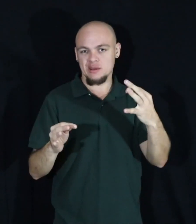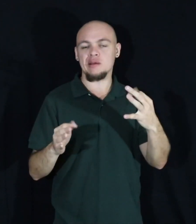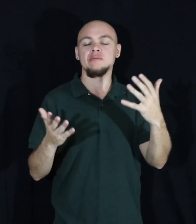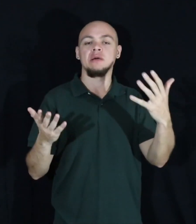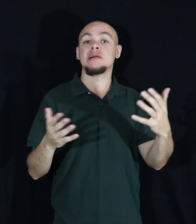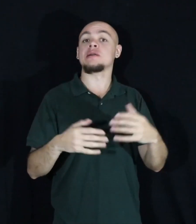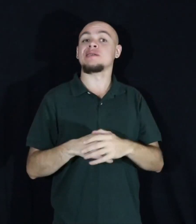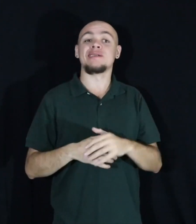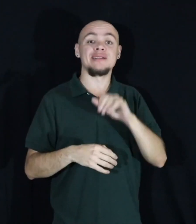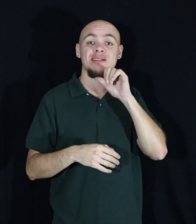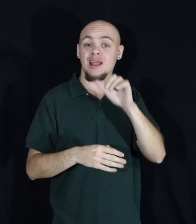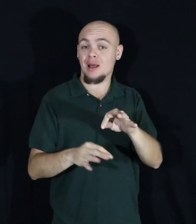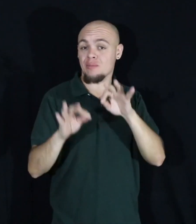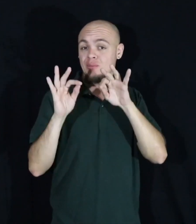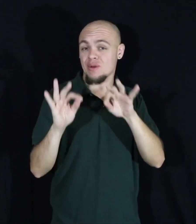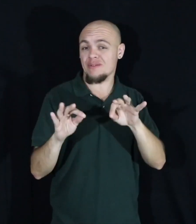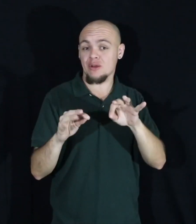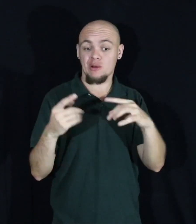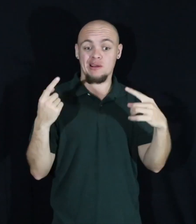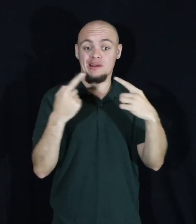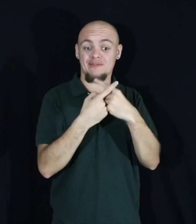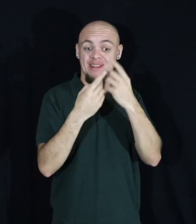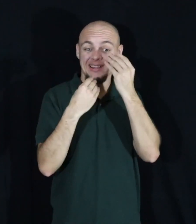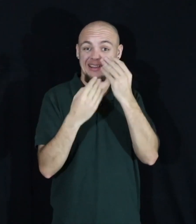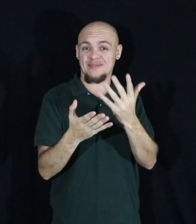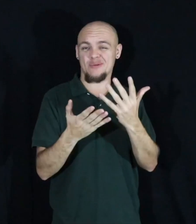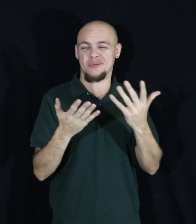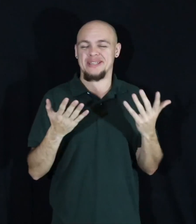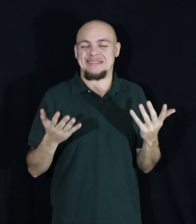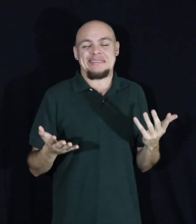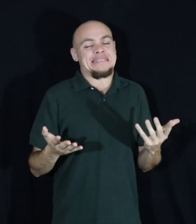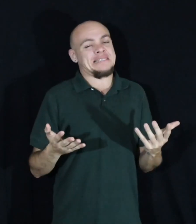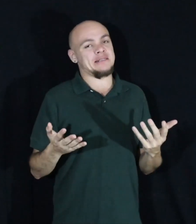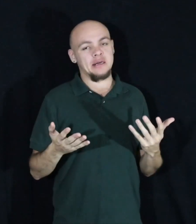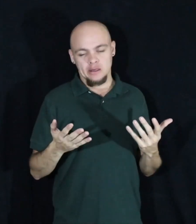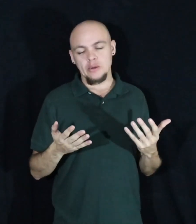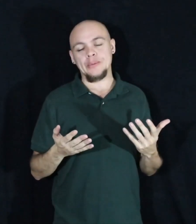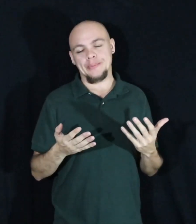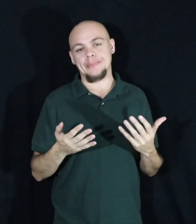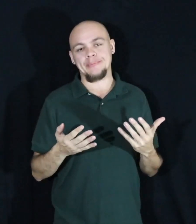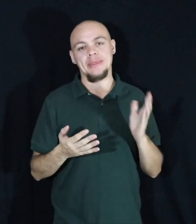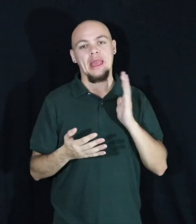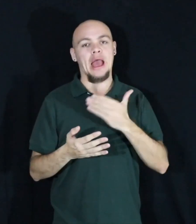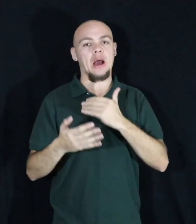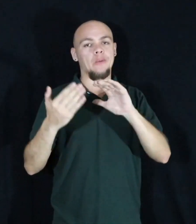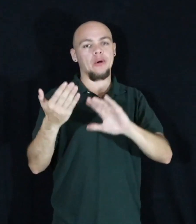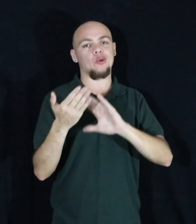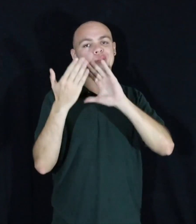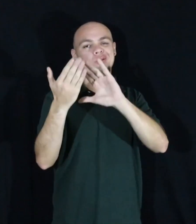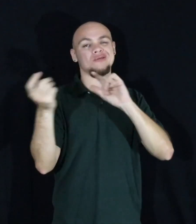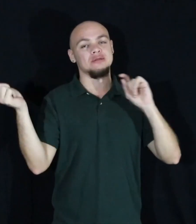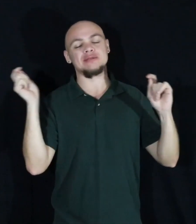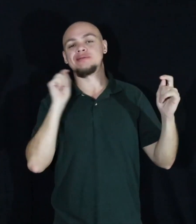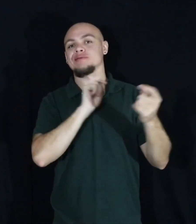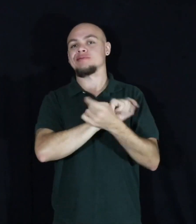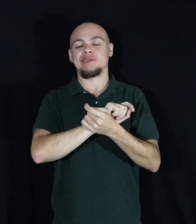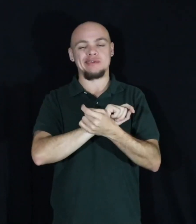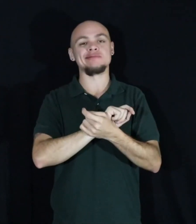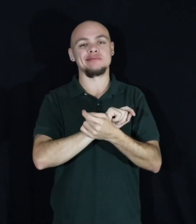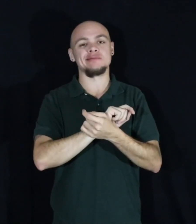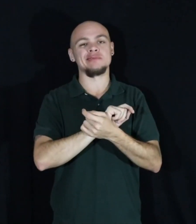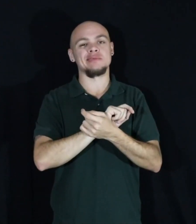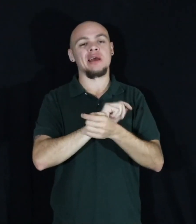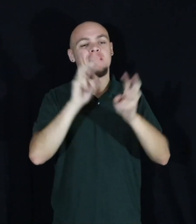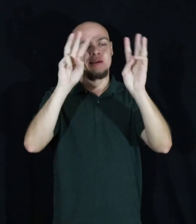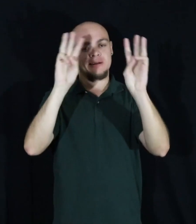imperfect or even conflicting information, we must radically change our approach if we're going to tackle the climate